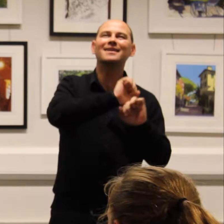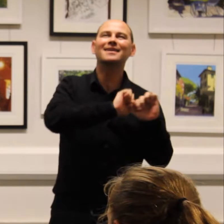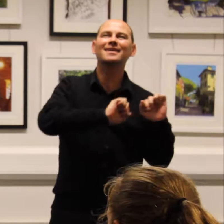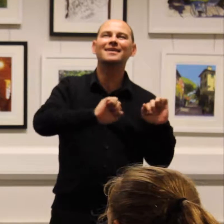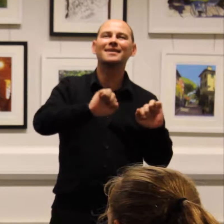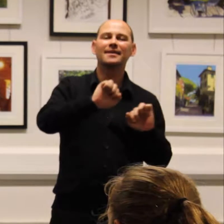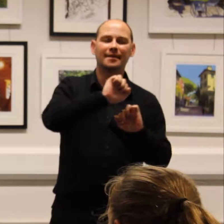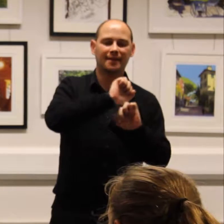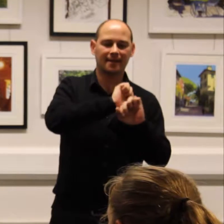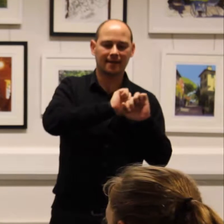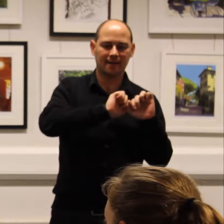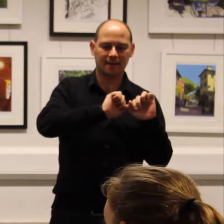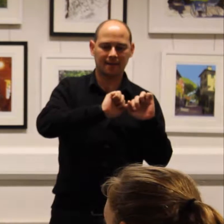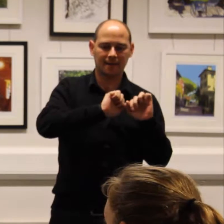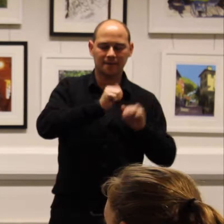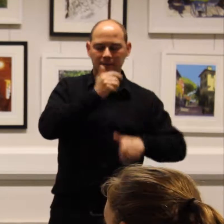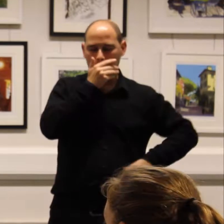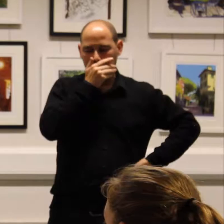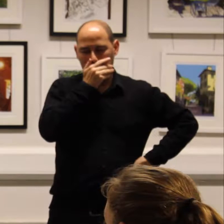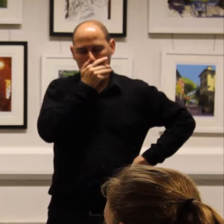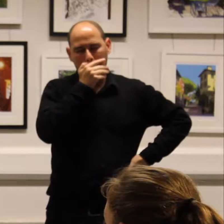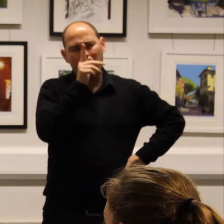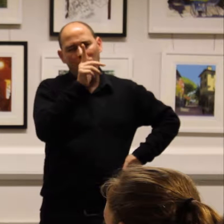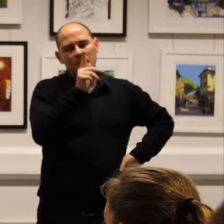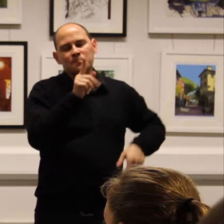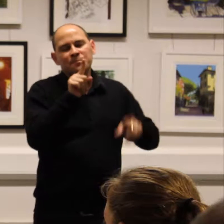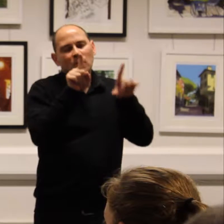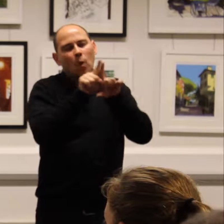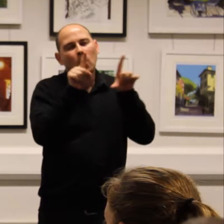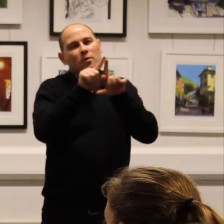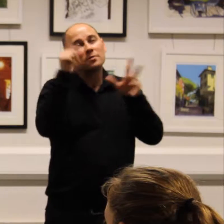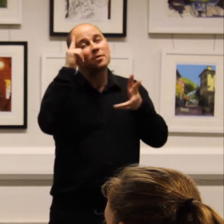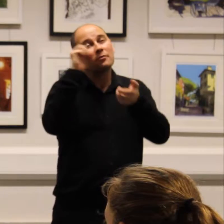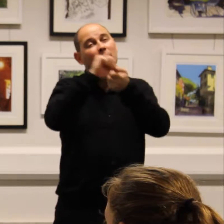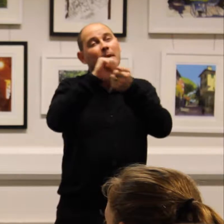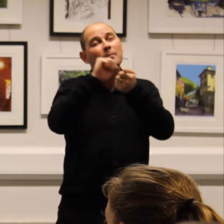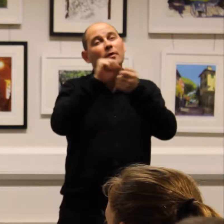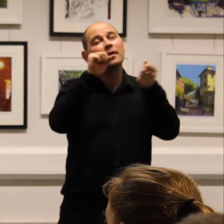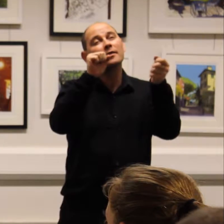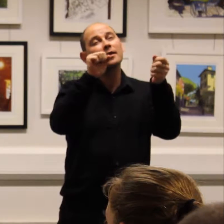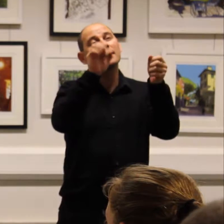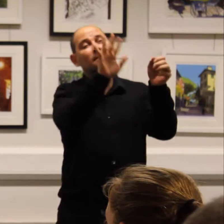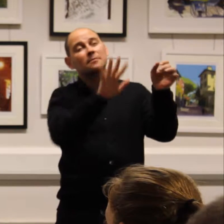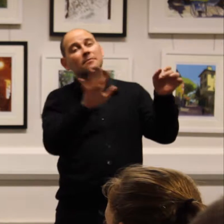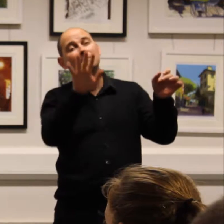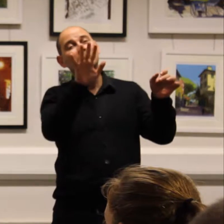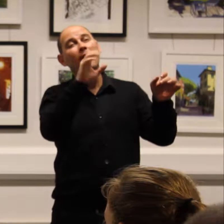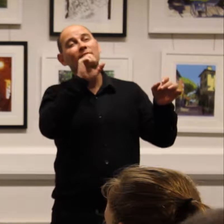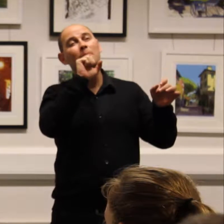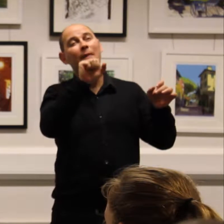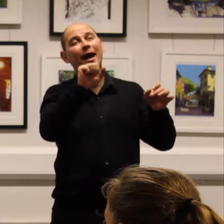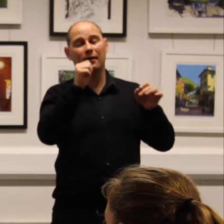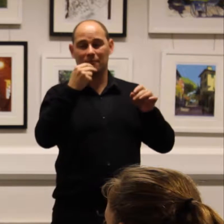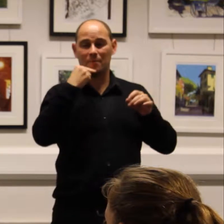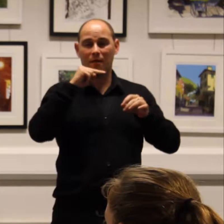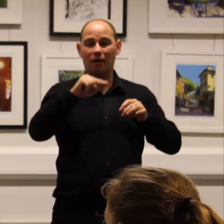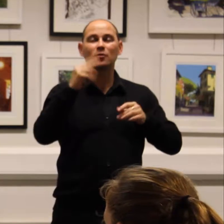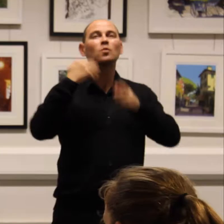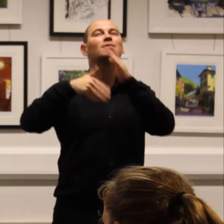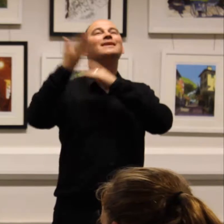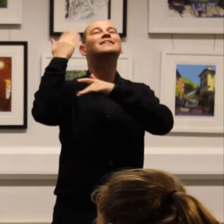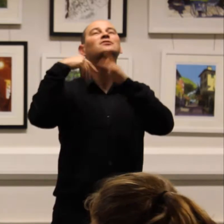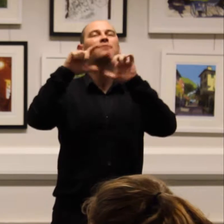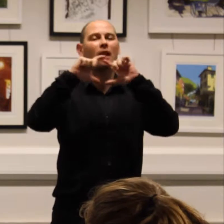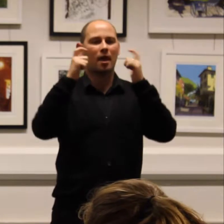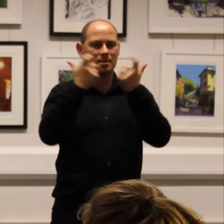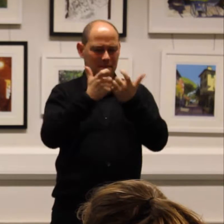He is also remembering an image of a man from the afternoon's history lesson, with rough